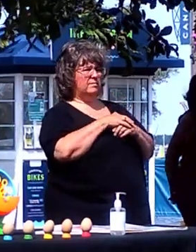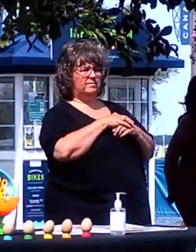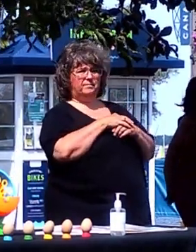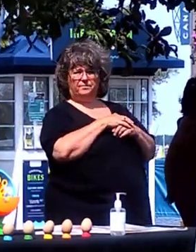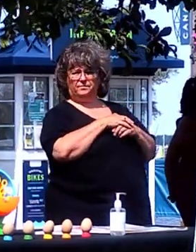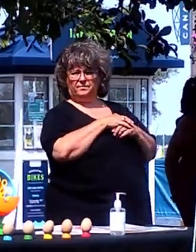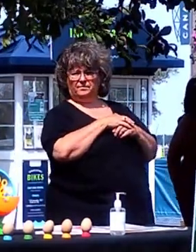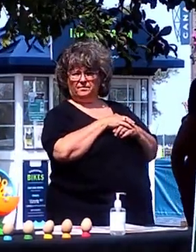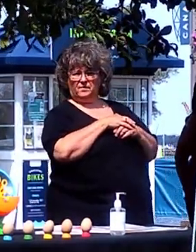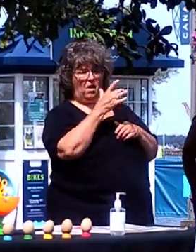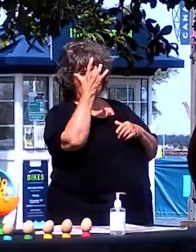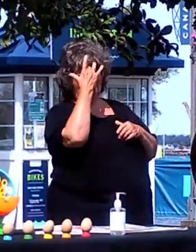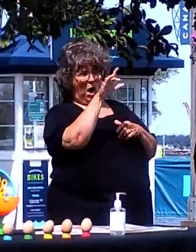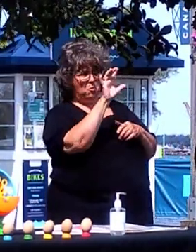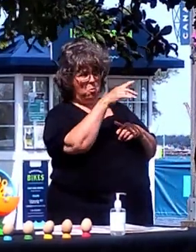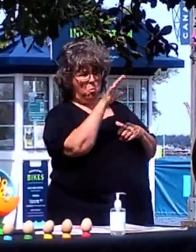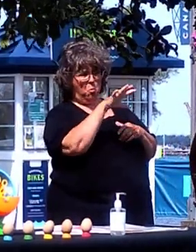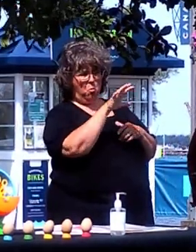You guys are so smart.